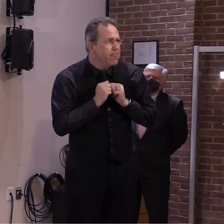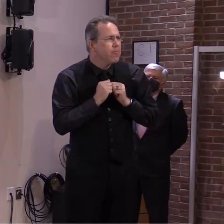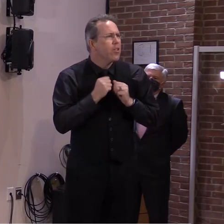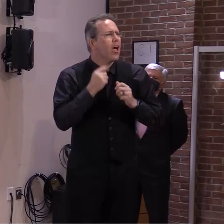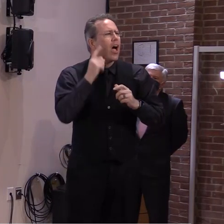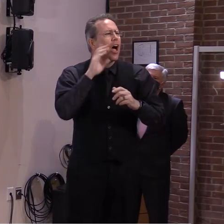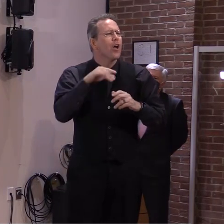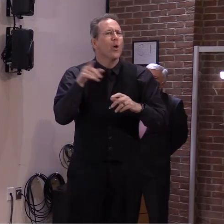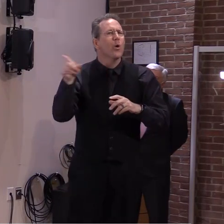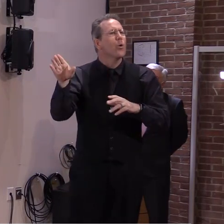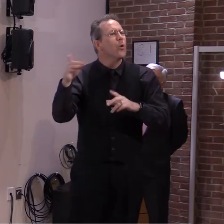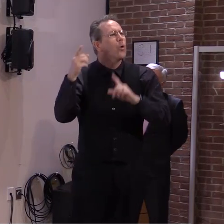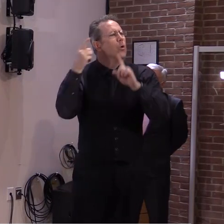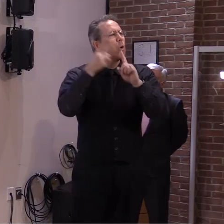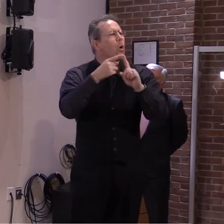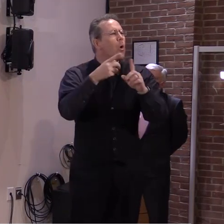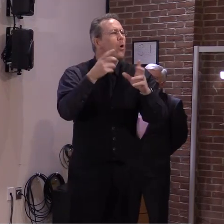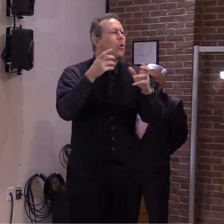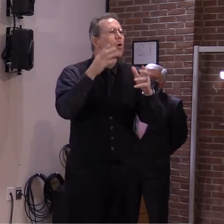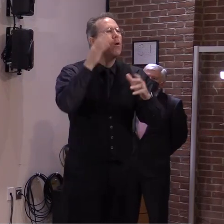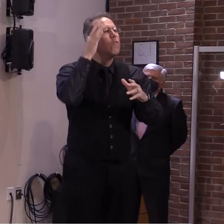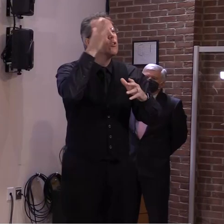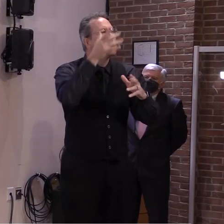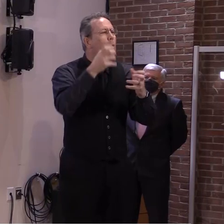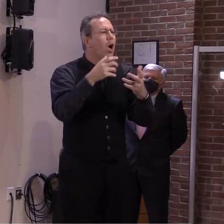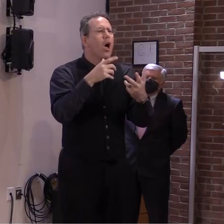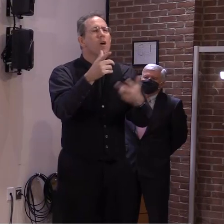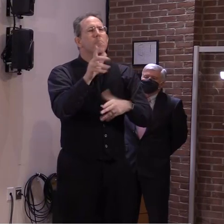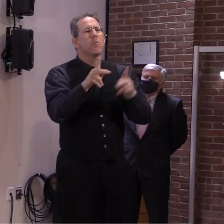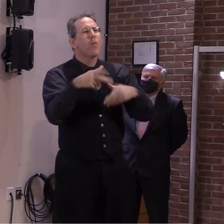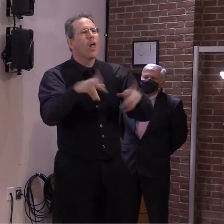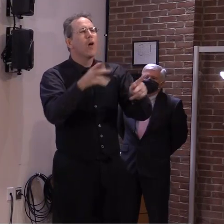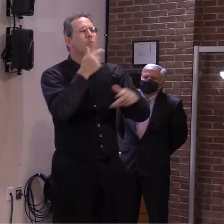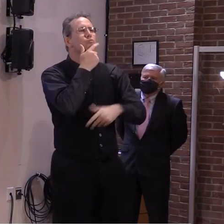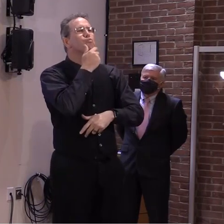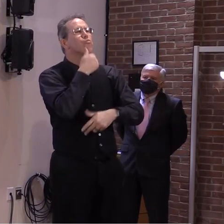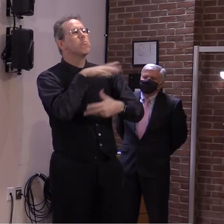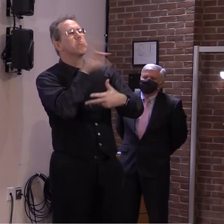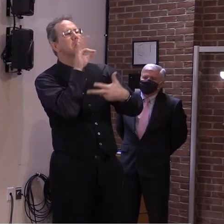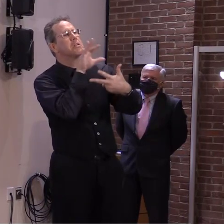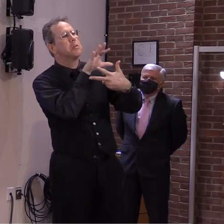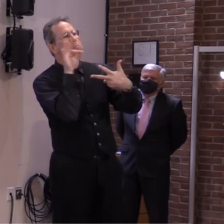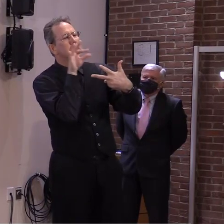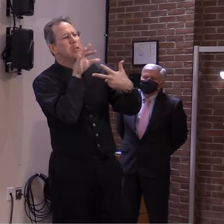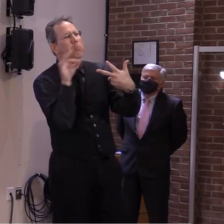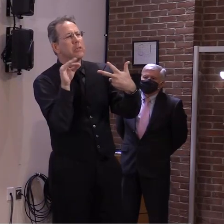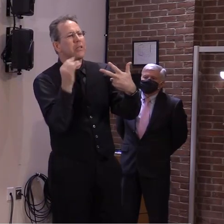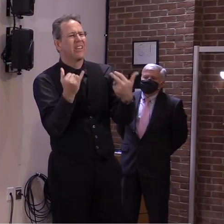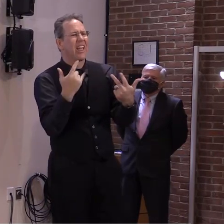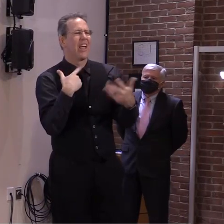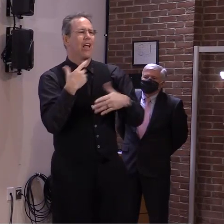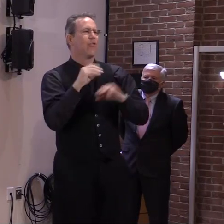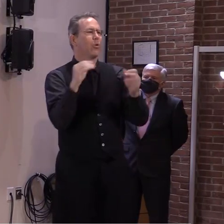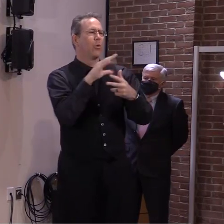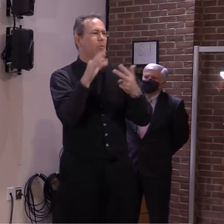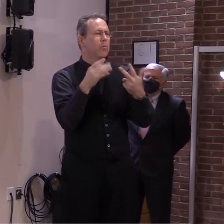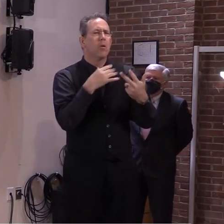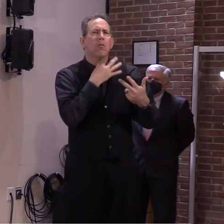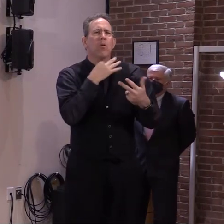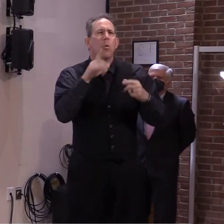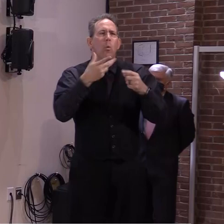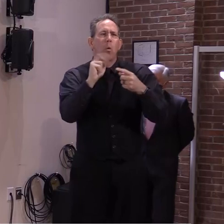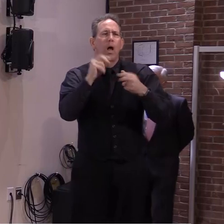people to be able to choose the shot, so how close are we to making that happen? Yeah, I think we're very close as we get a consistent